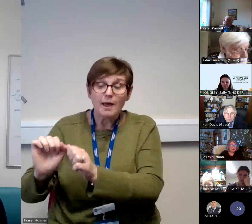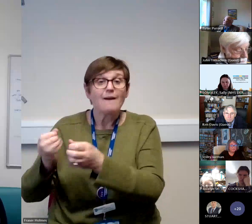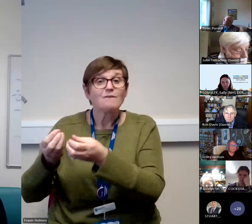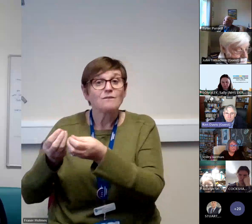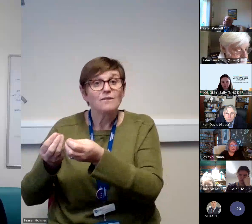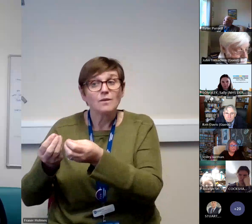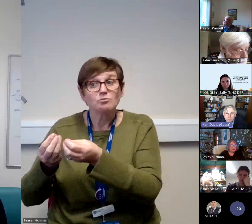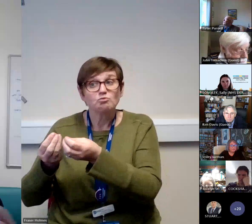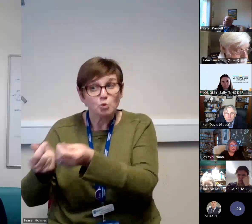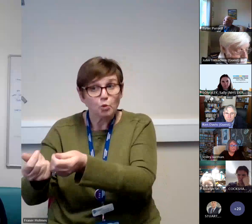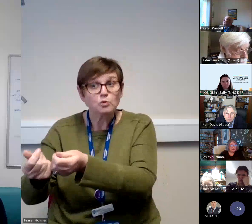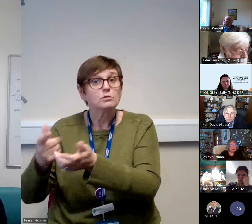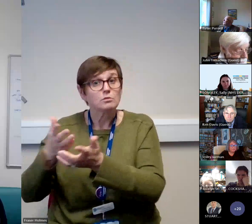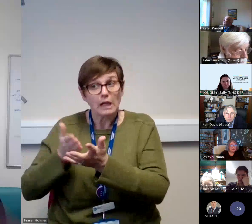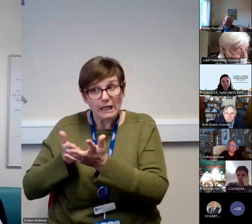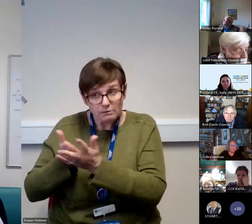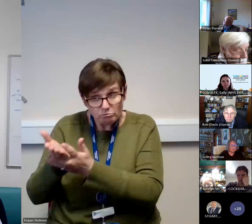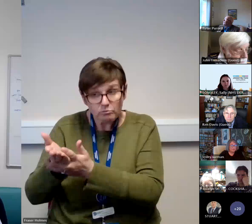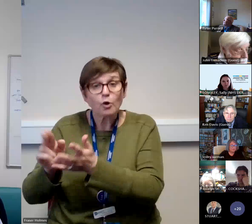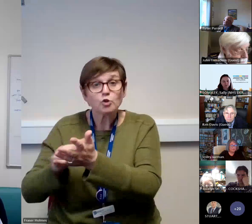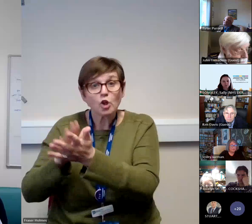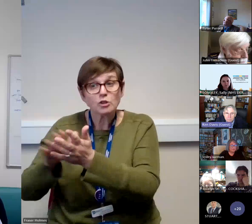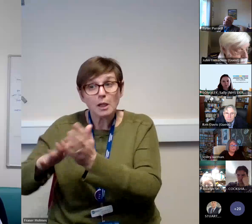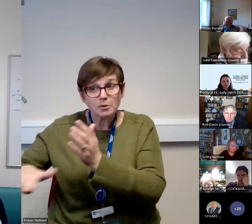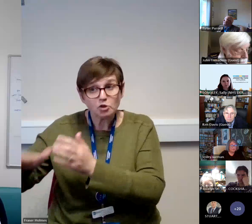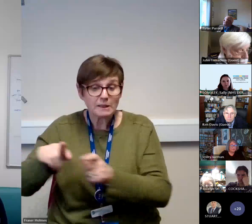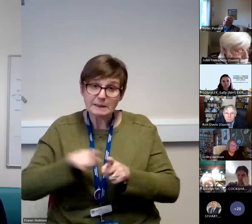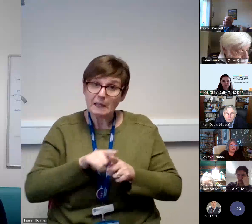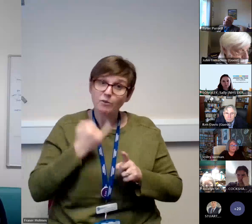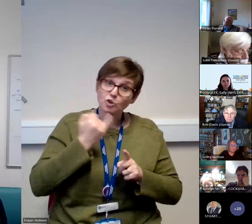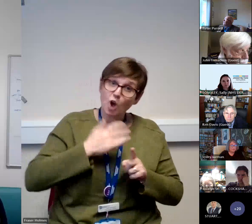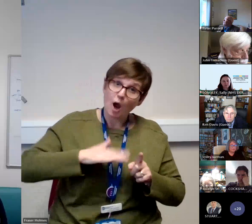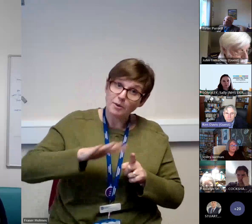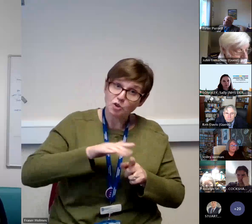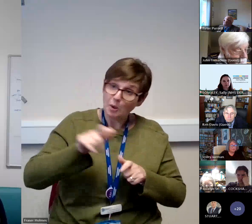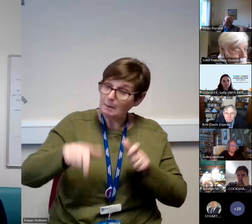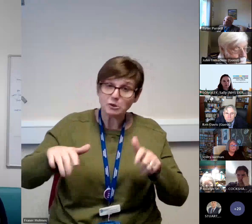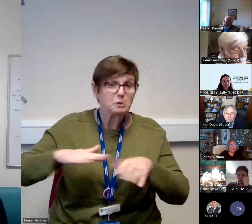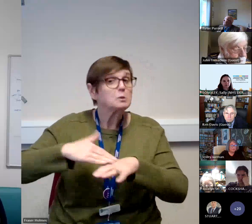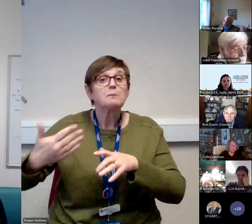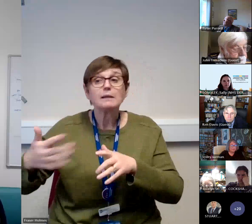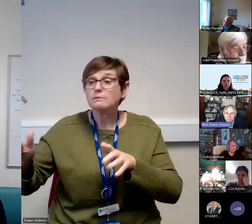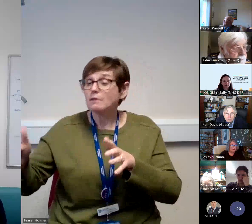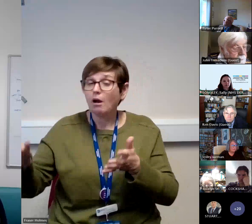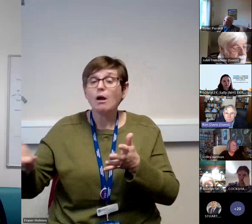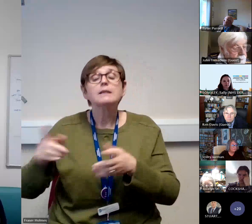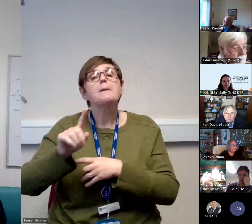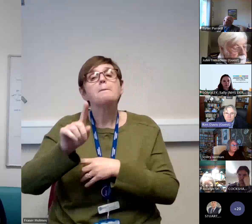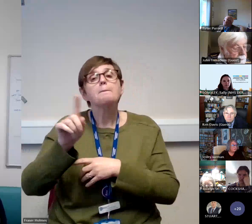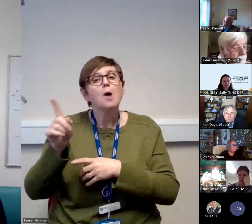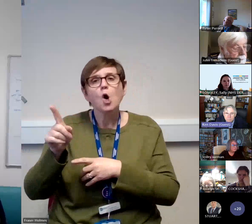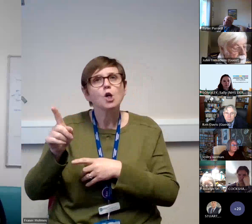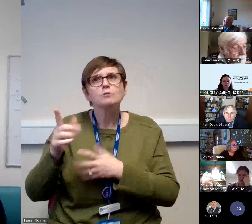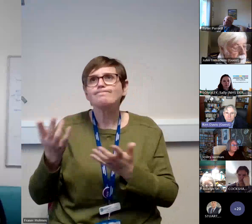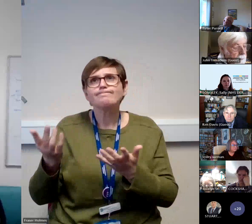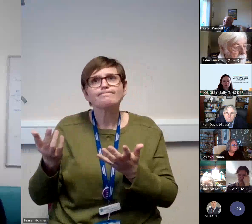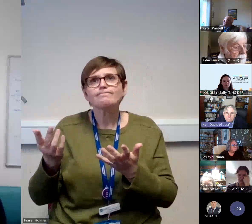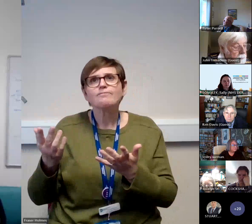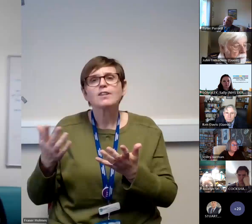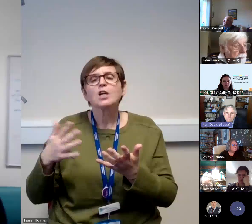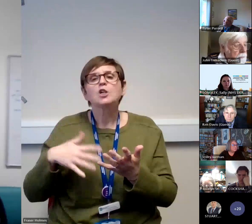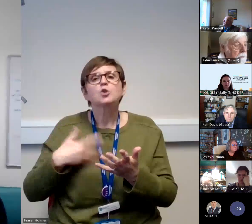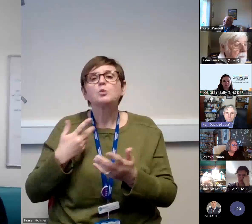accessible for Nottinghamshire patients as it is for Derbyshire patients. And you know what this shouldn't do is determine